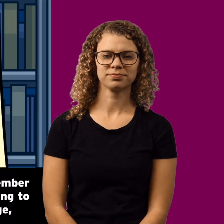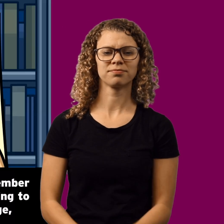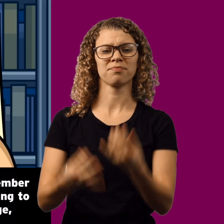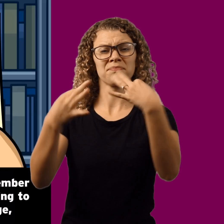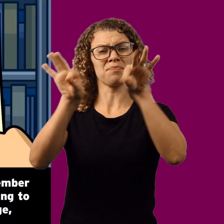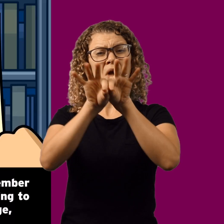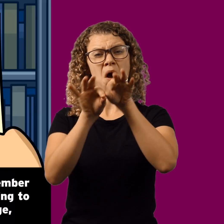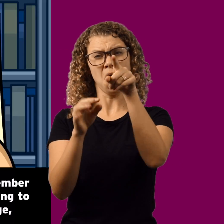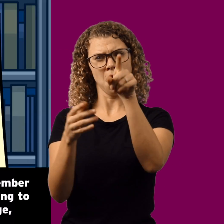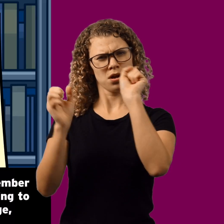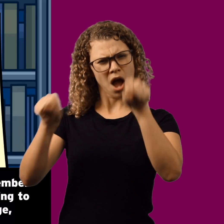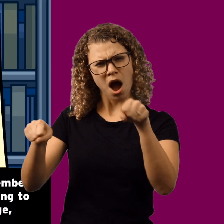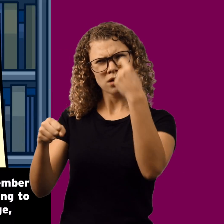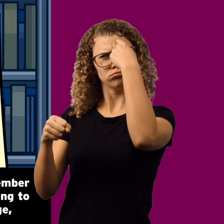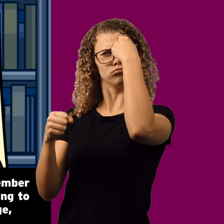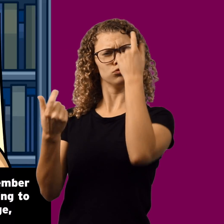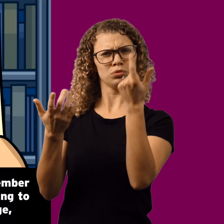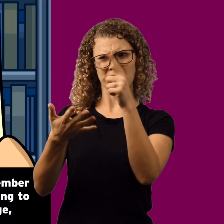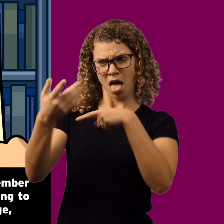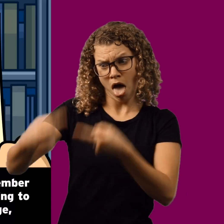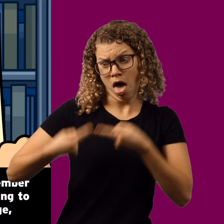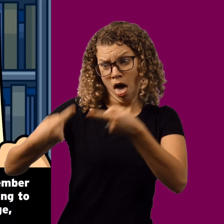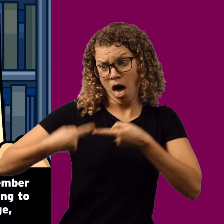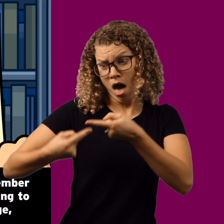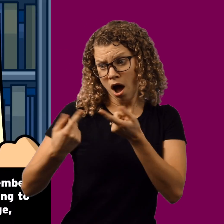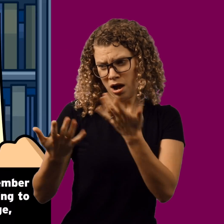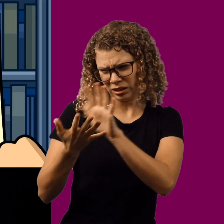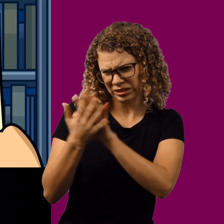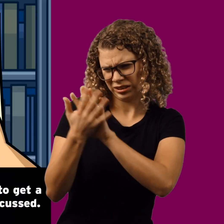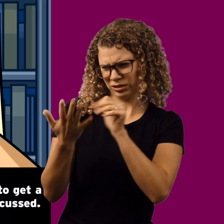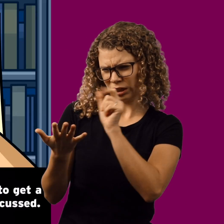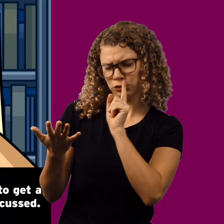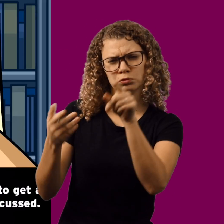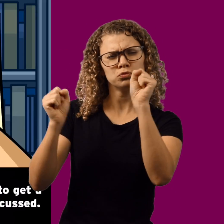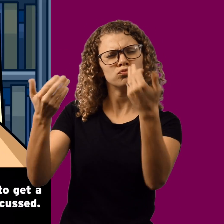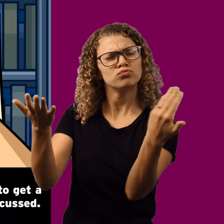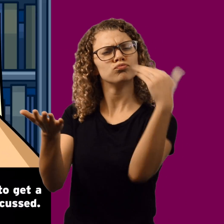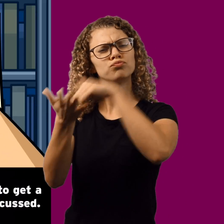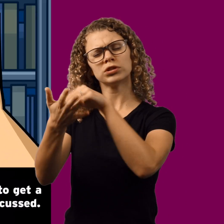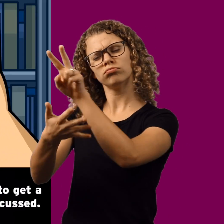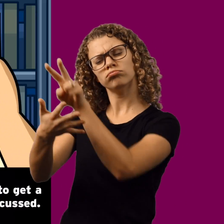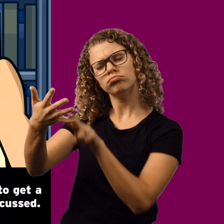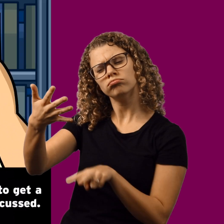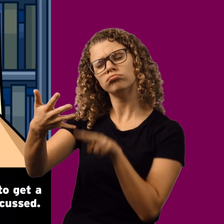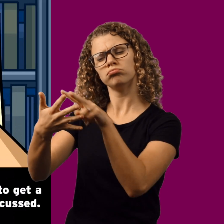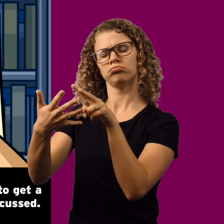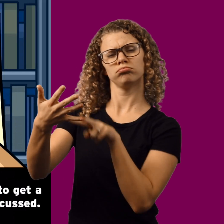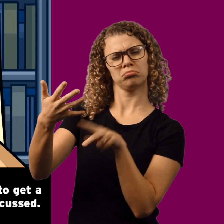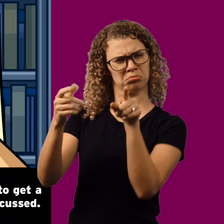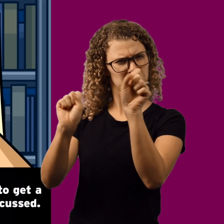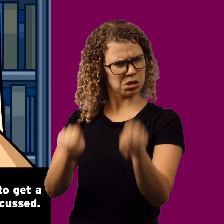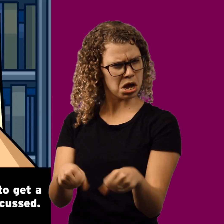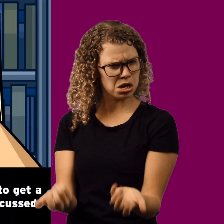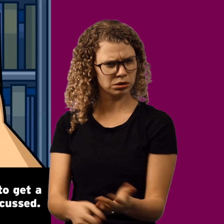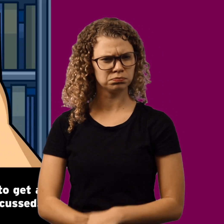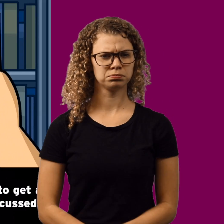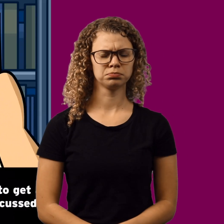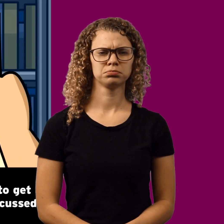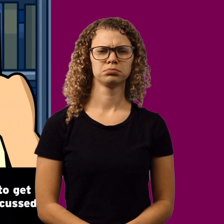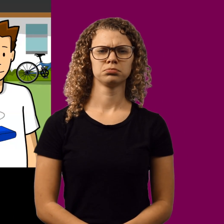One important thing to remember is that sometimes you're going to have to reread the passage and go back to it a few times to get a good sense of what's being